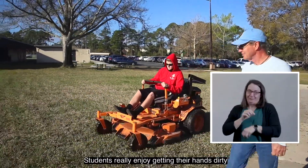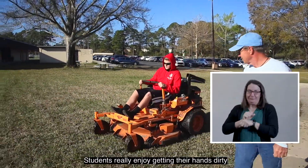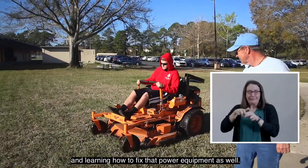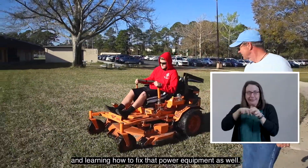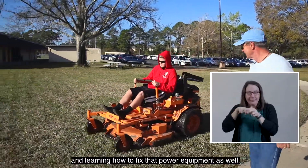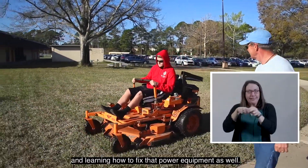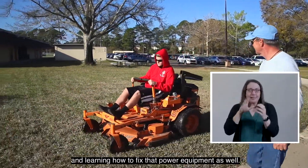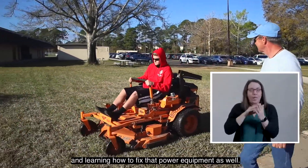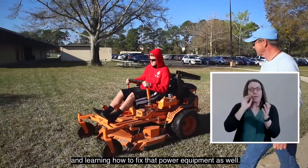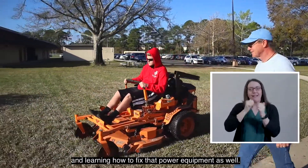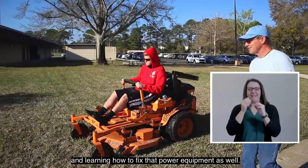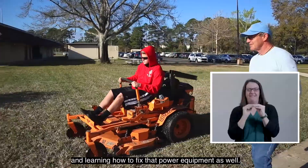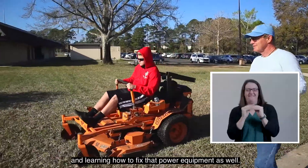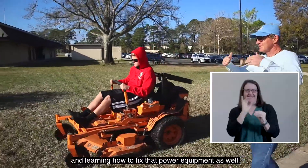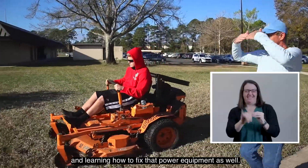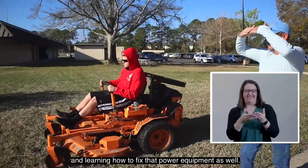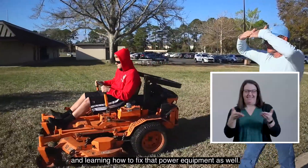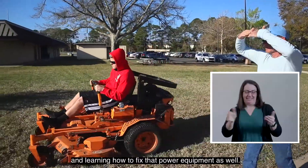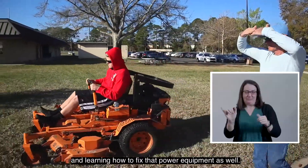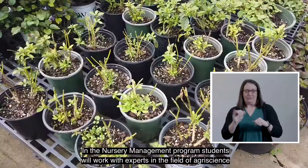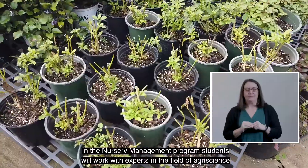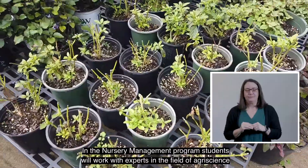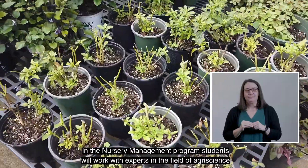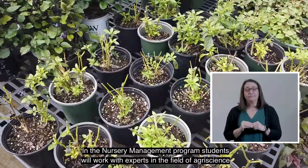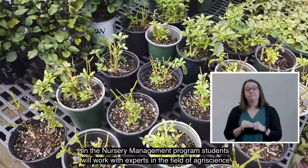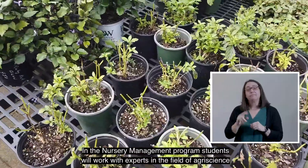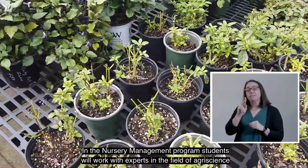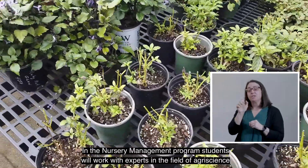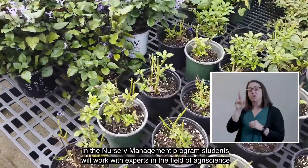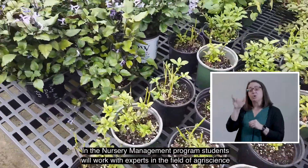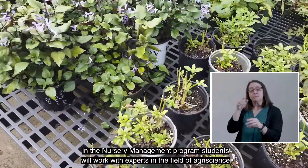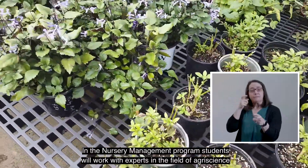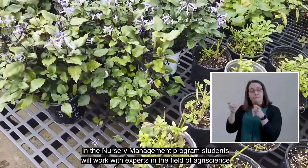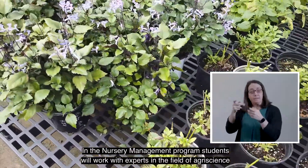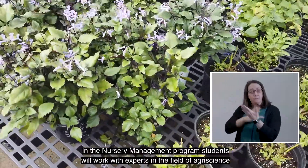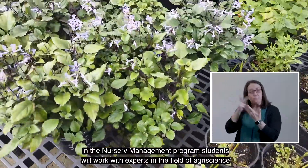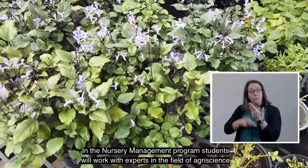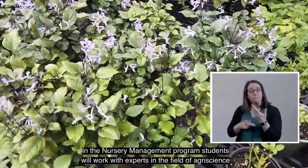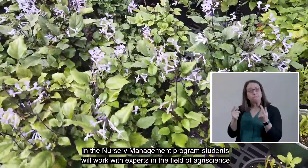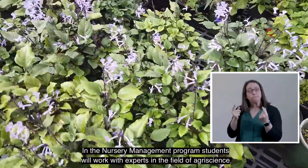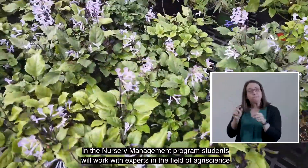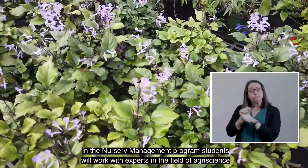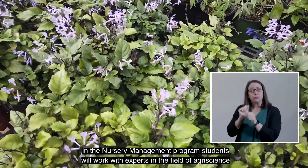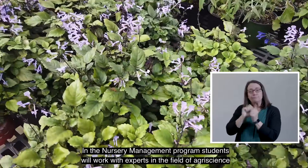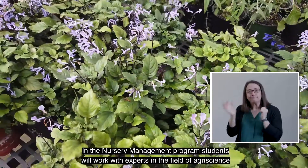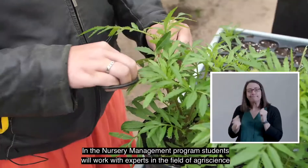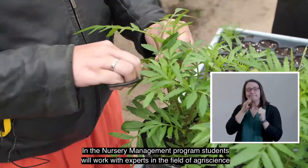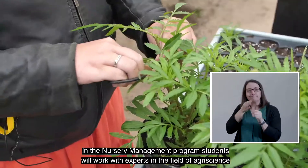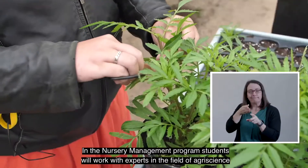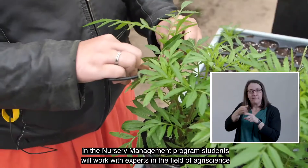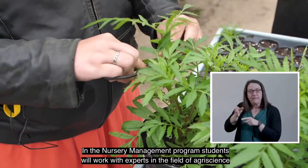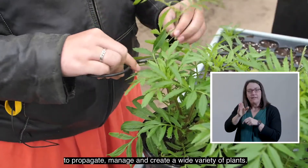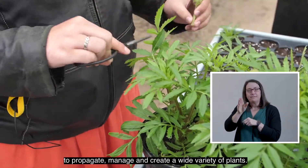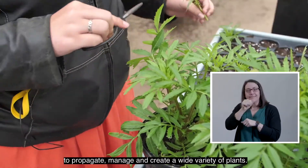hands dirty and learning how to fix that power equipment as well. In the nursery management program, students will work with experts in the field